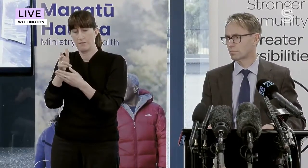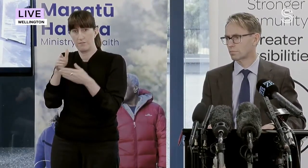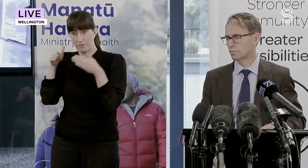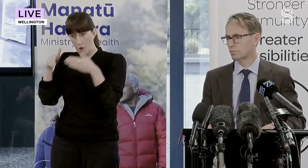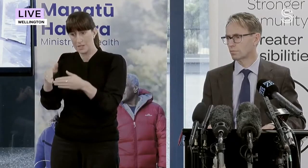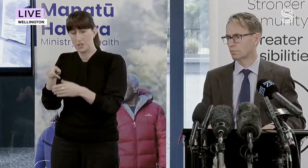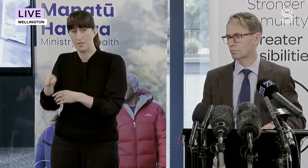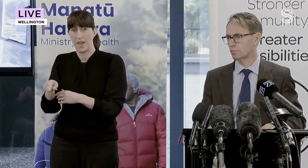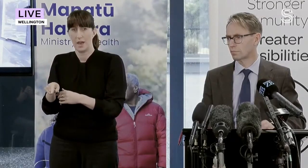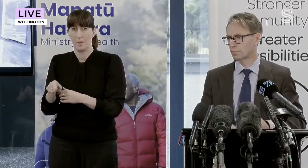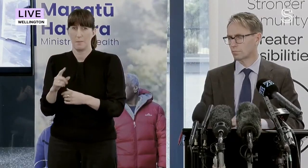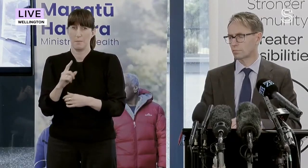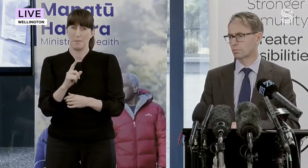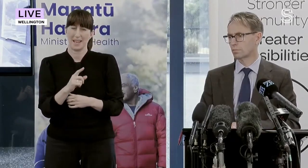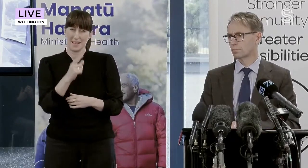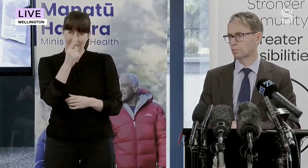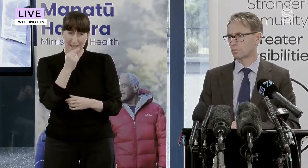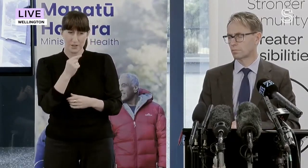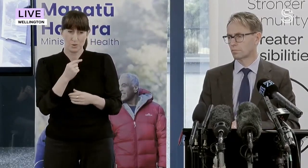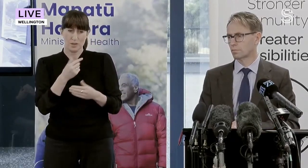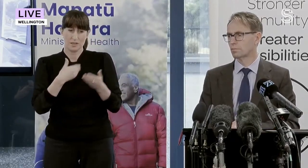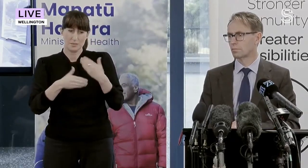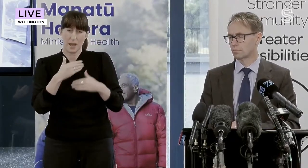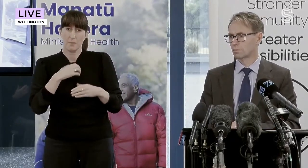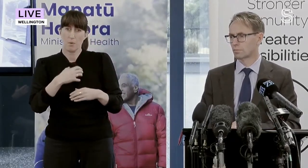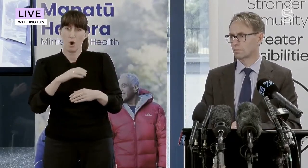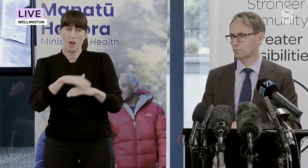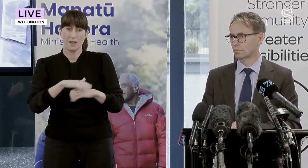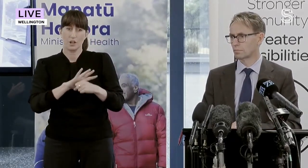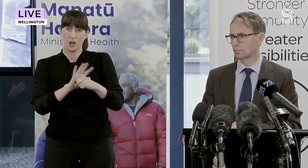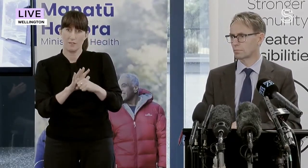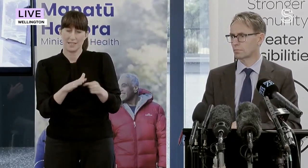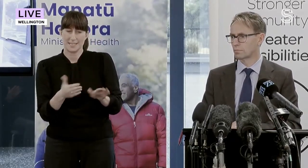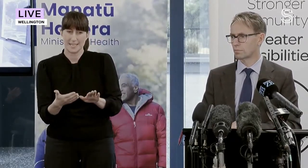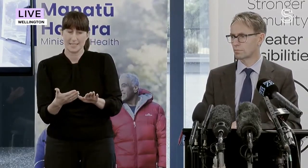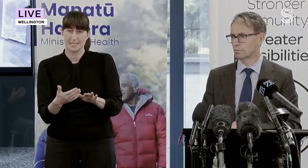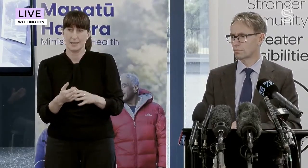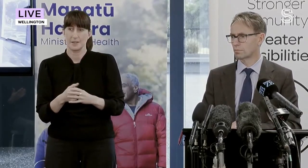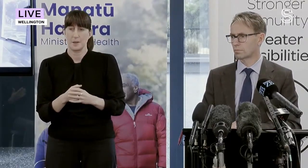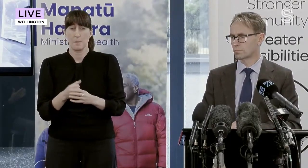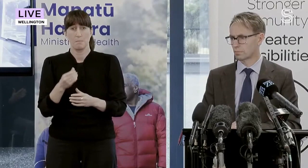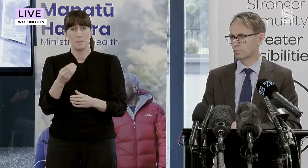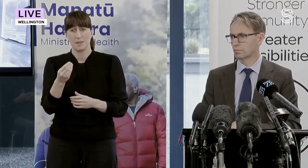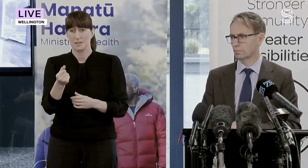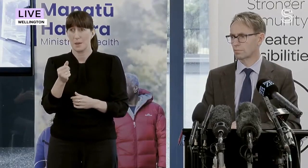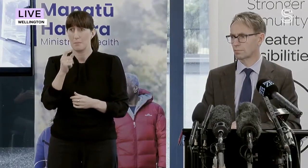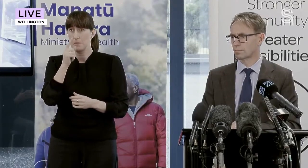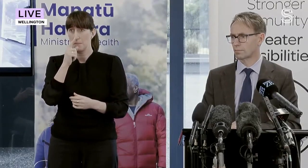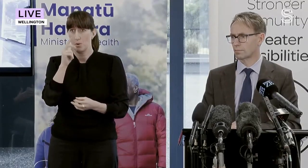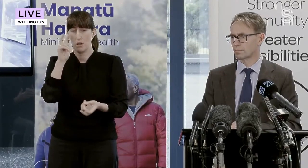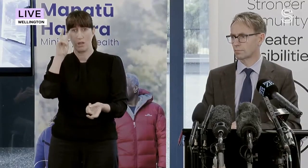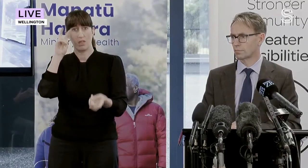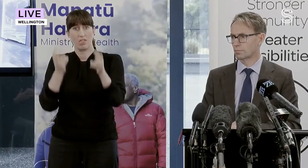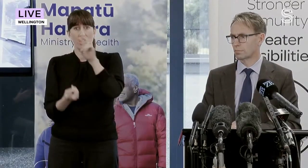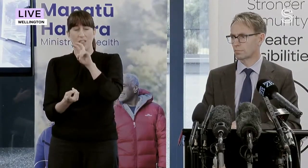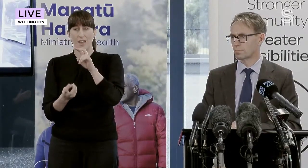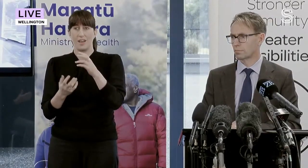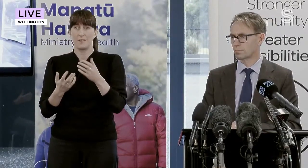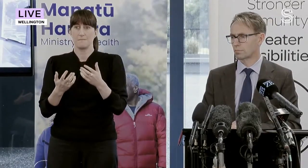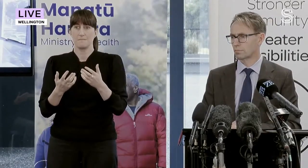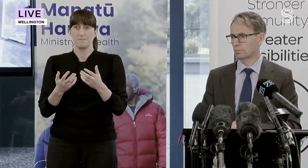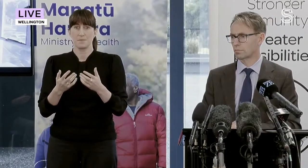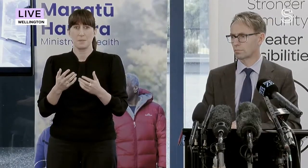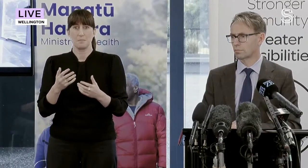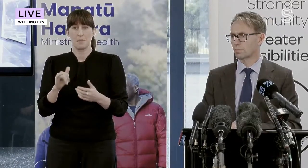here and just, there's a bit of a maybe misunderstanding that some people, maybe had